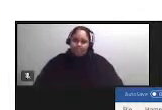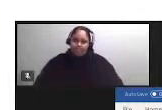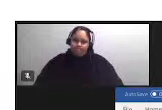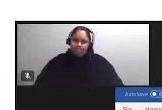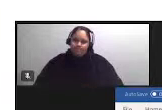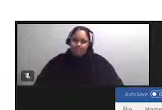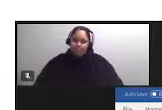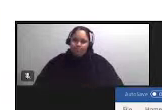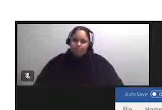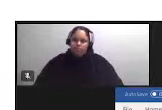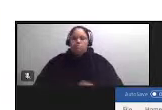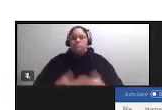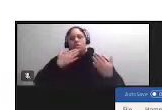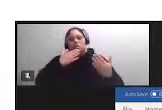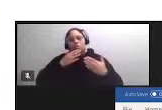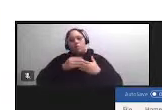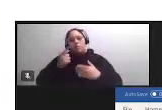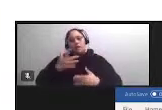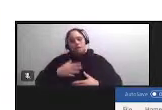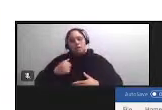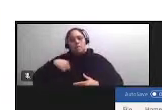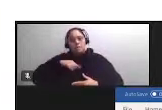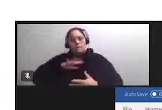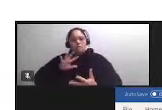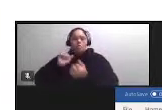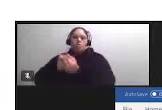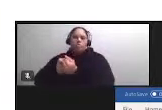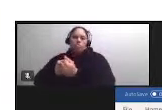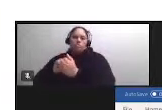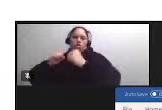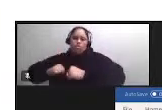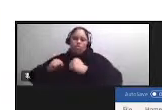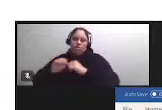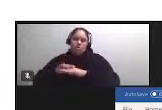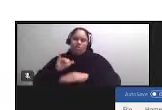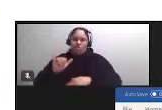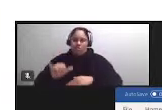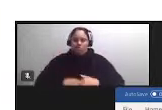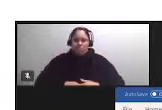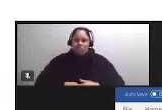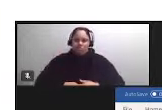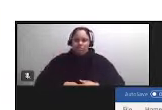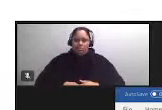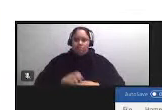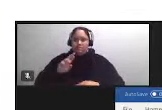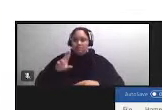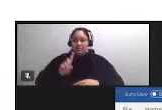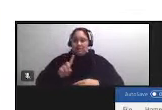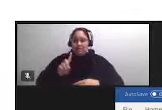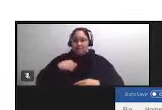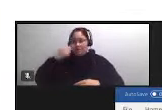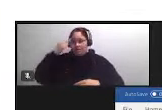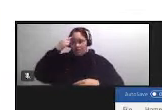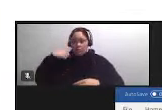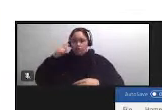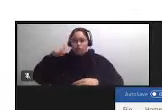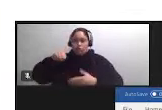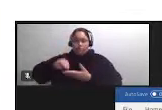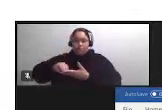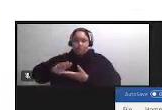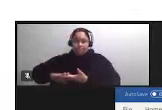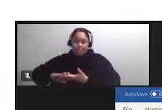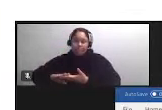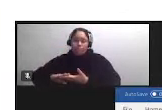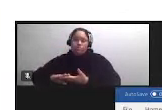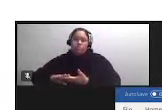Thank you very much, Member Lecker, and I am with you on this one. Mr. Davids, I think we should